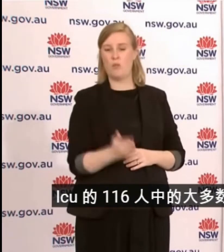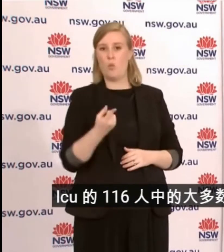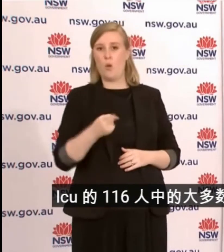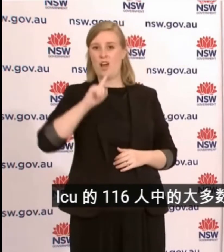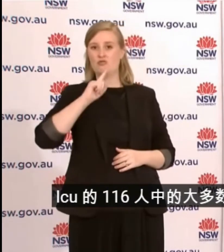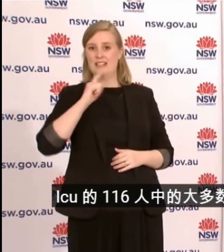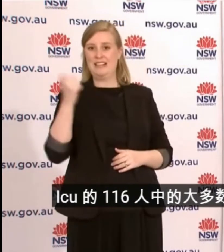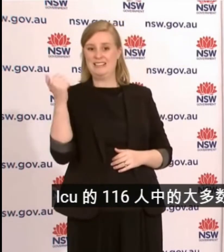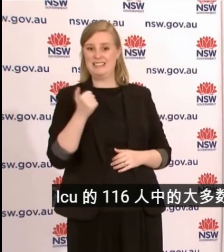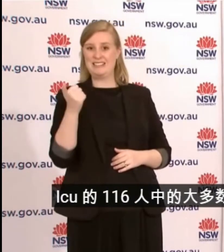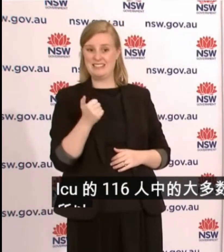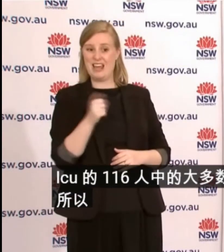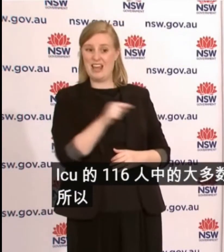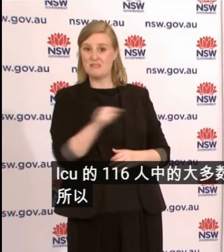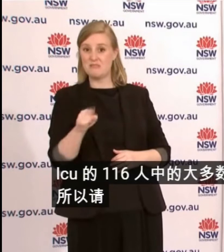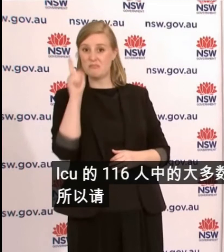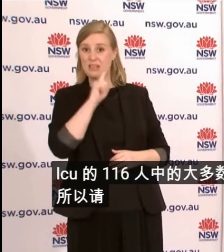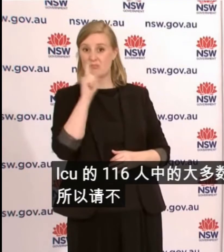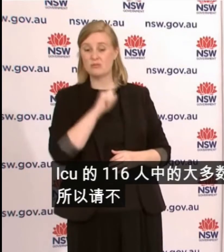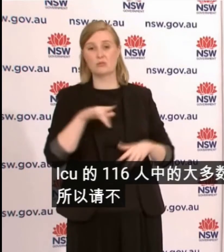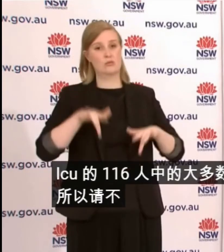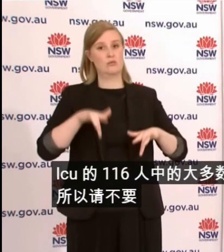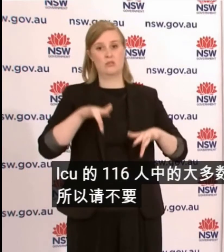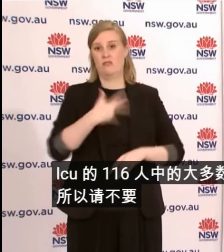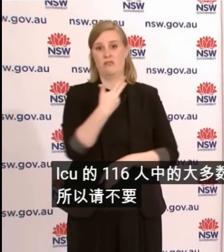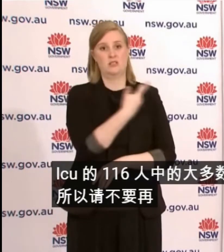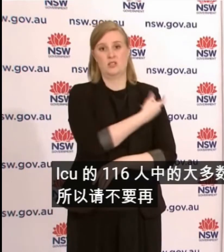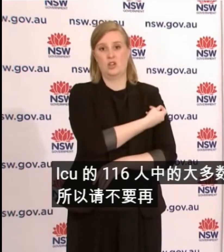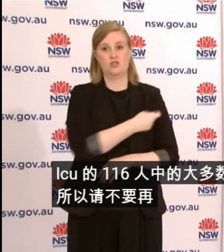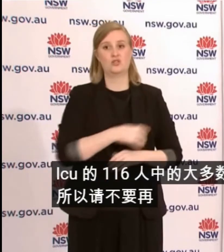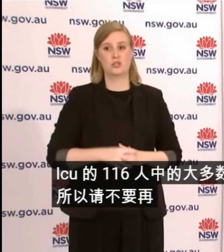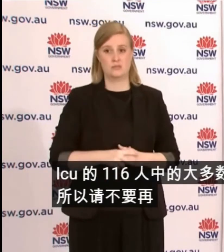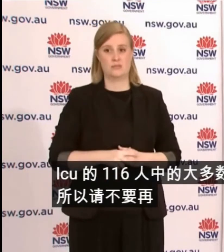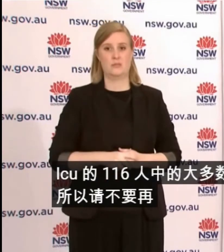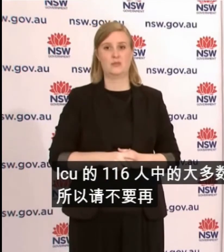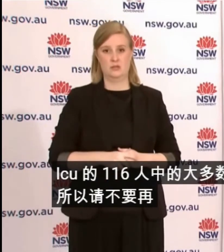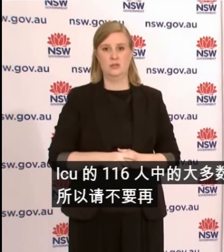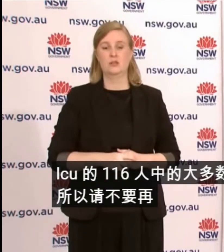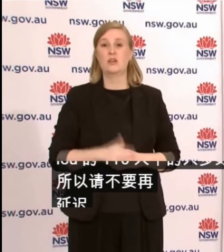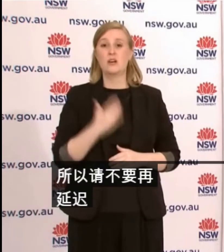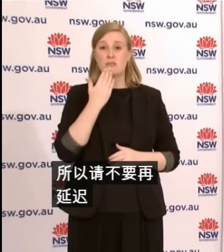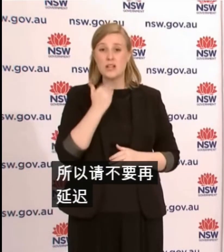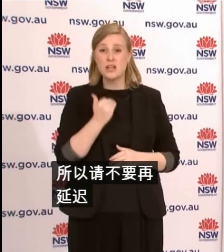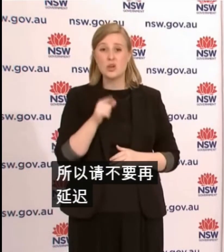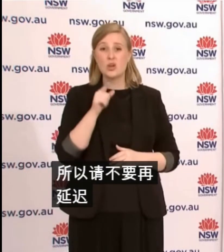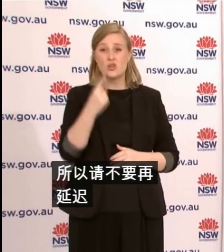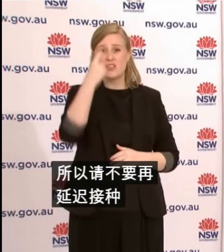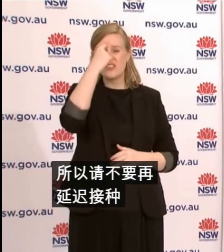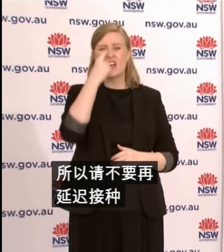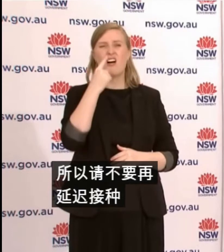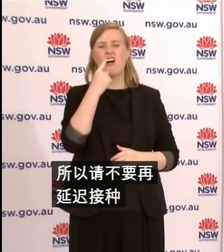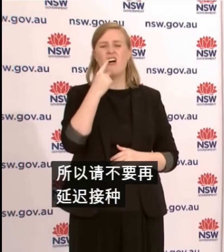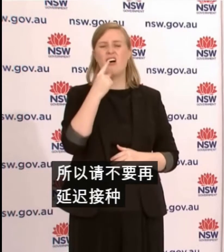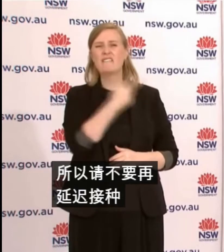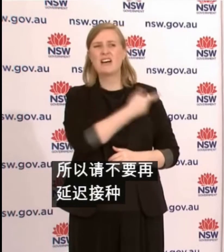vaccinated. So again, please do not delay. Access vaccines